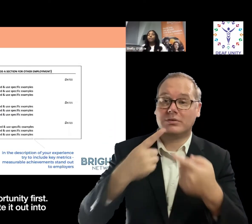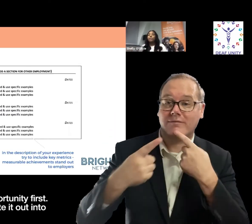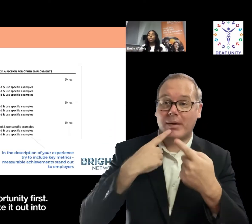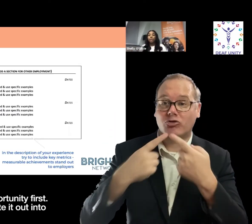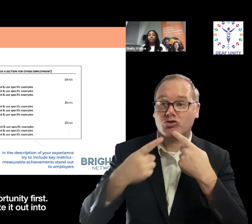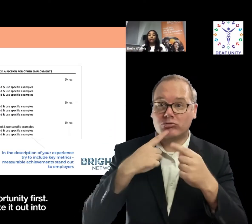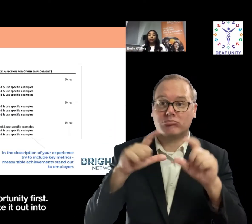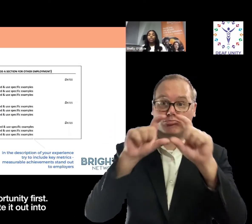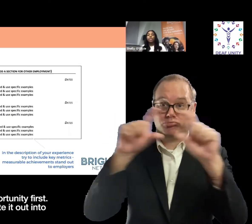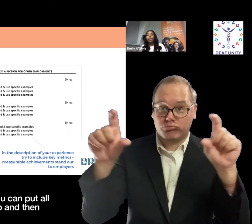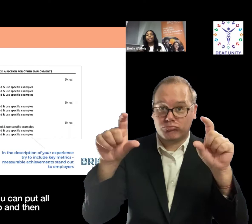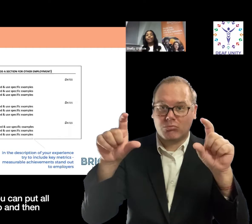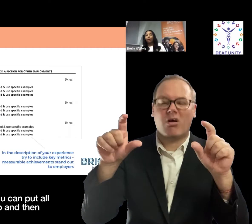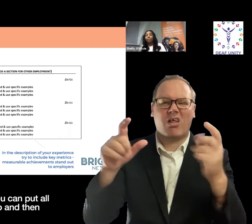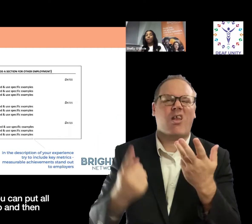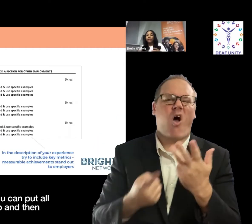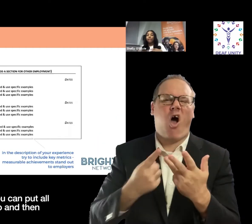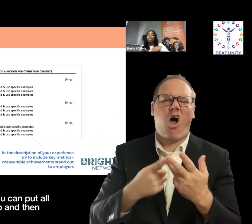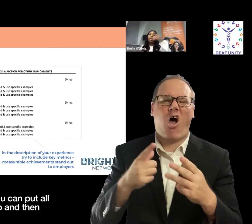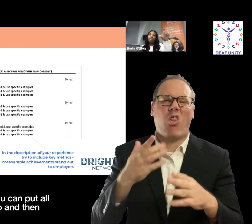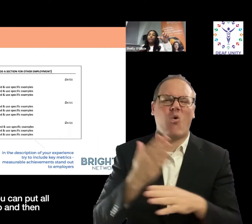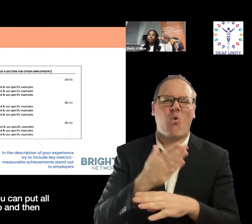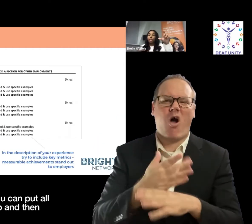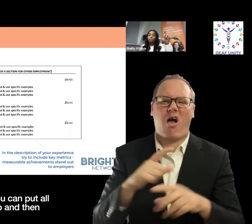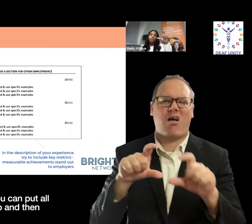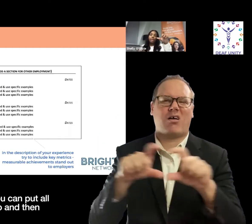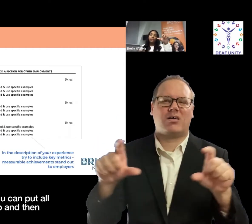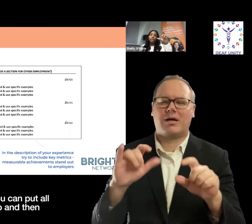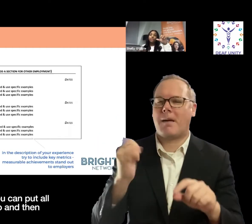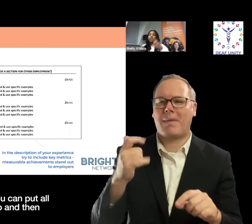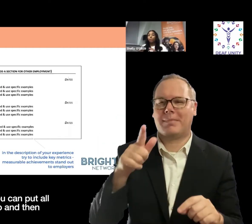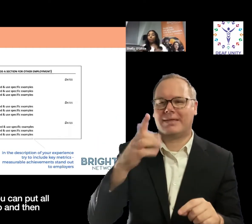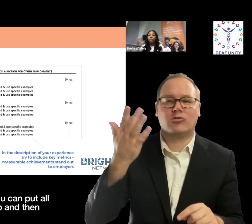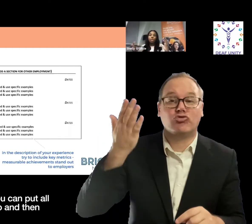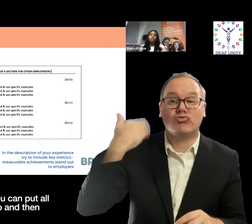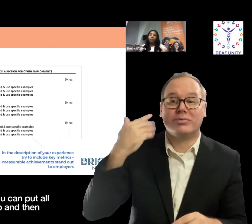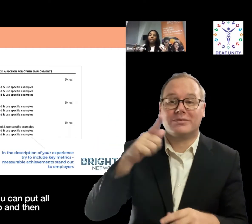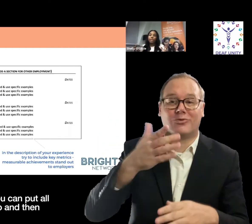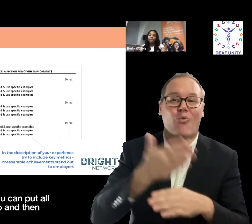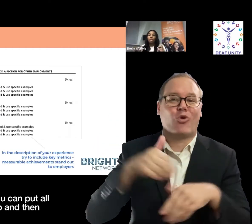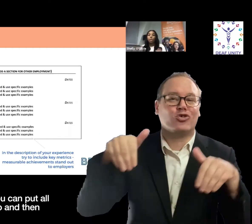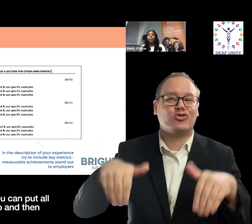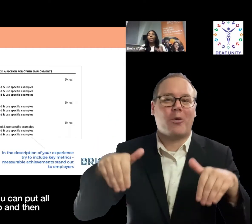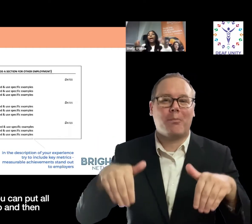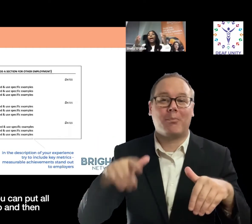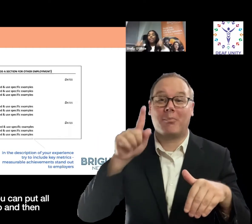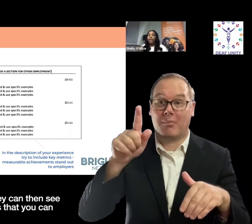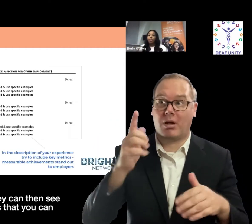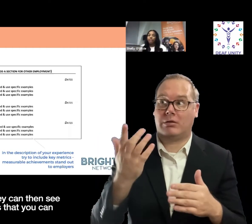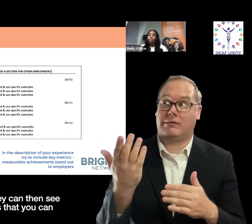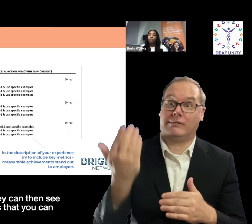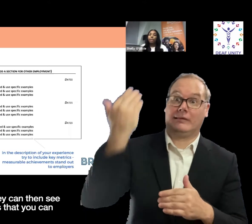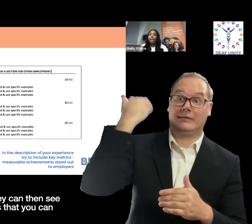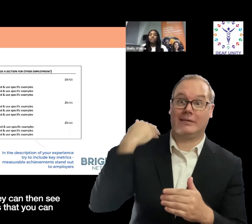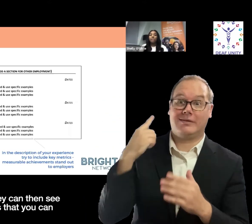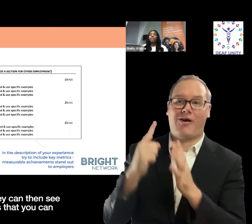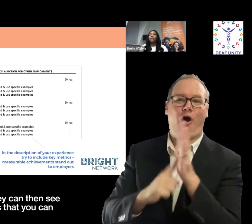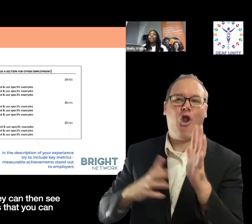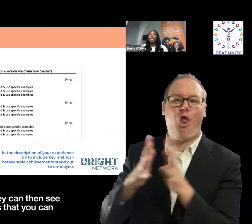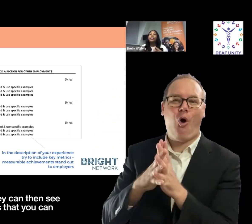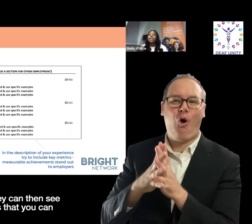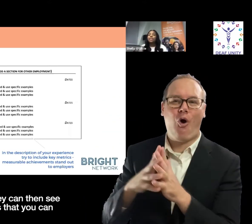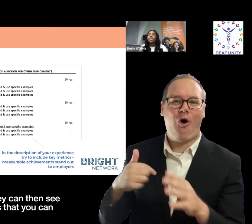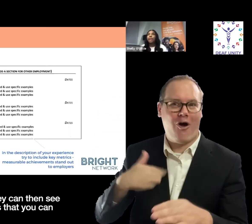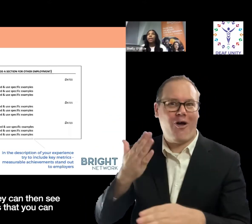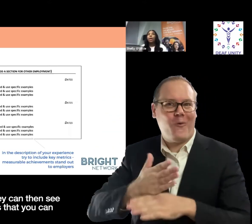first. So what you can do is just separate that out into relevant employment history, so you can put all the super relevant stuff at the top, and then other employment history, so